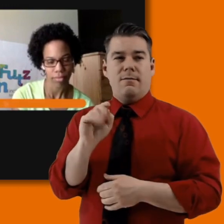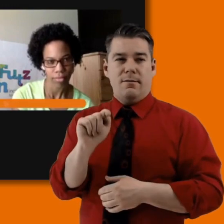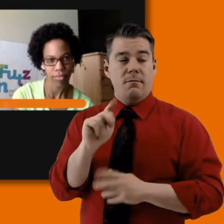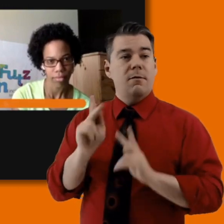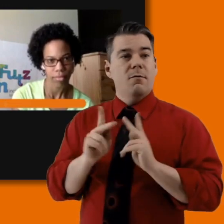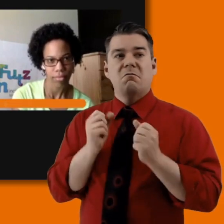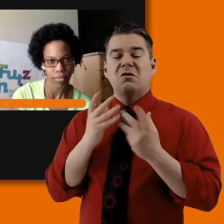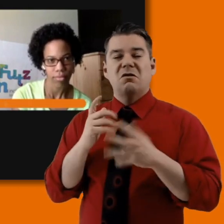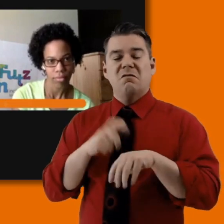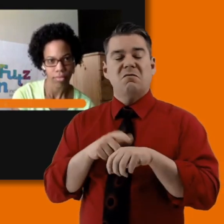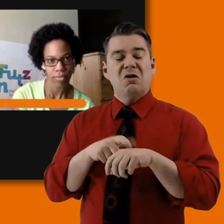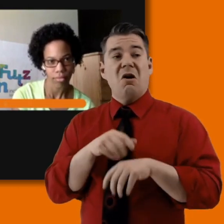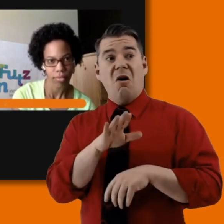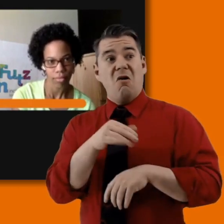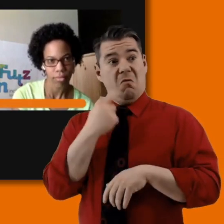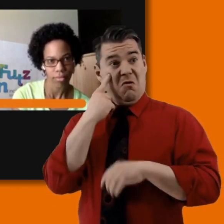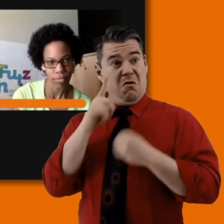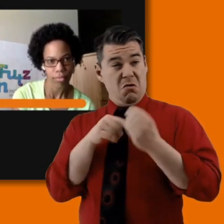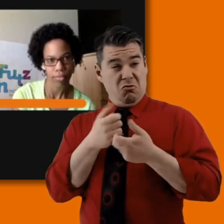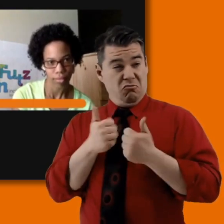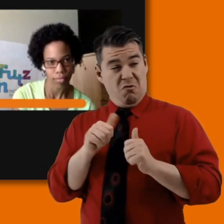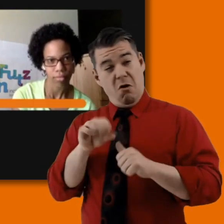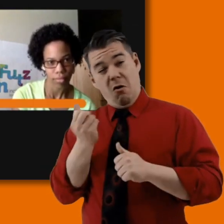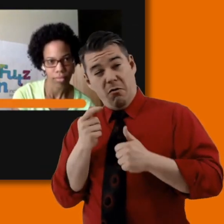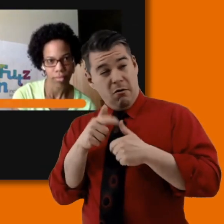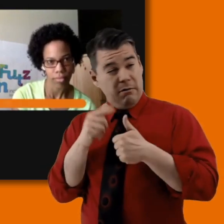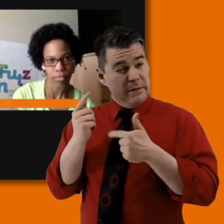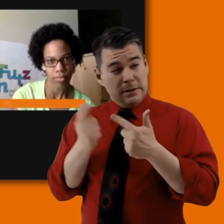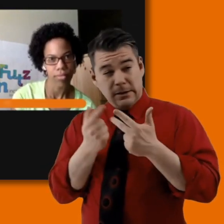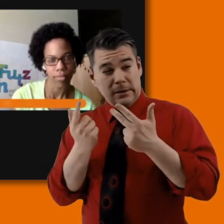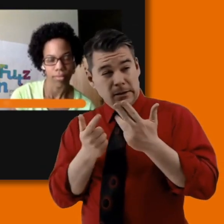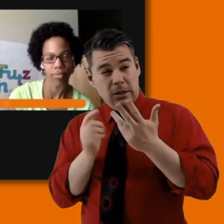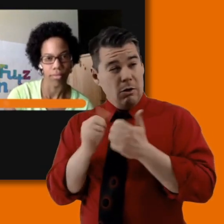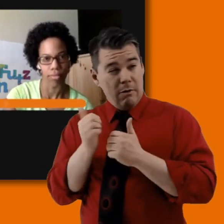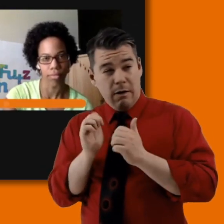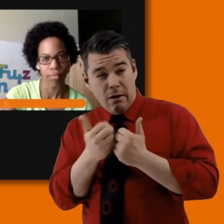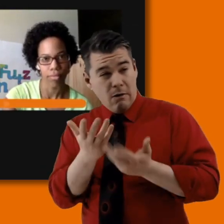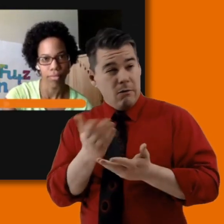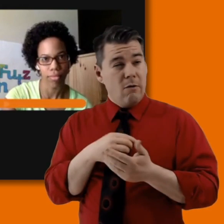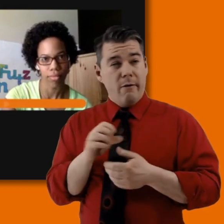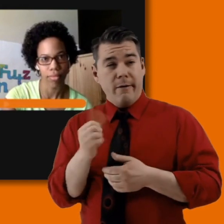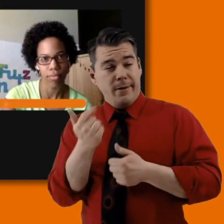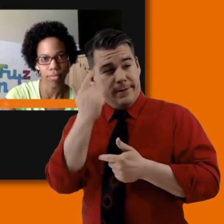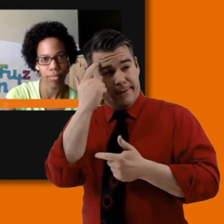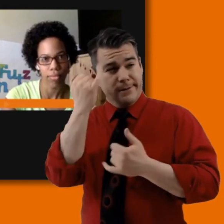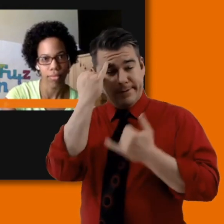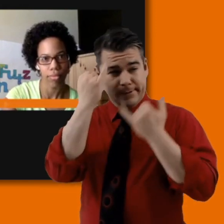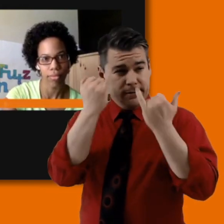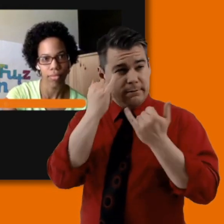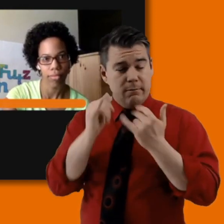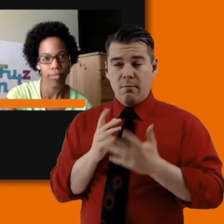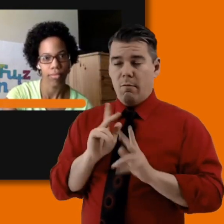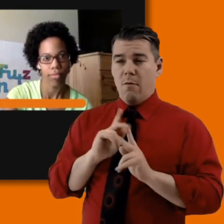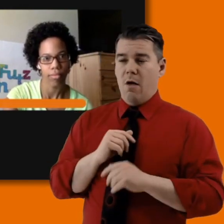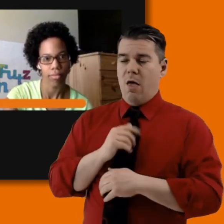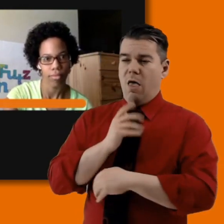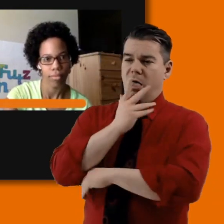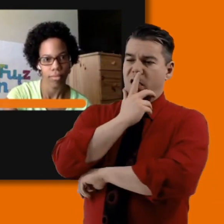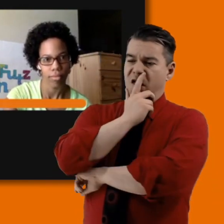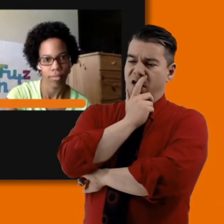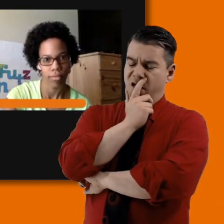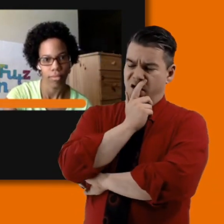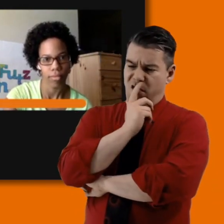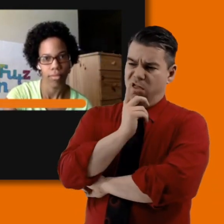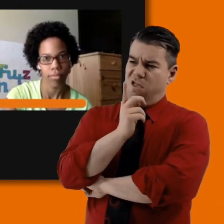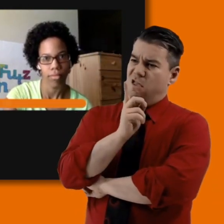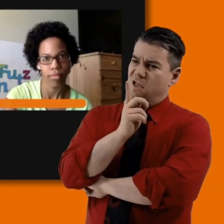like, well, have you ever thought about trying it this way or doing something this way? Or what about this piece of your identity? And people are like, oh, I actually never